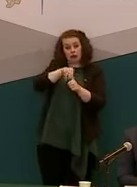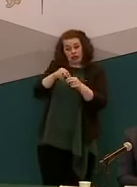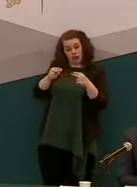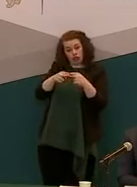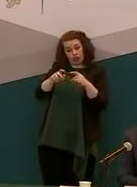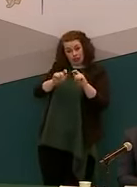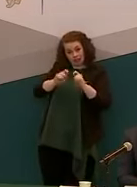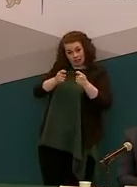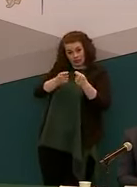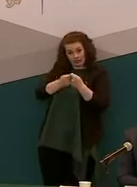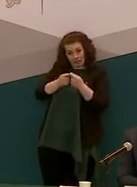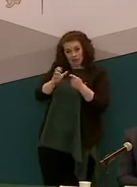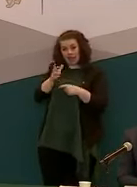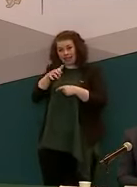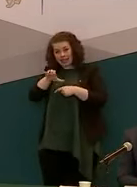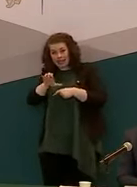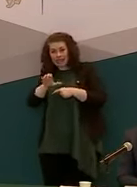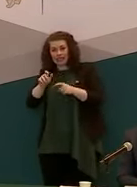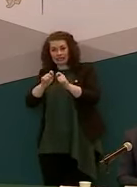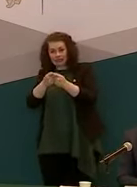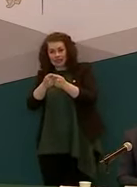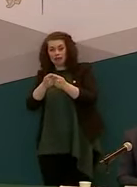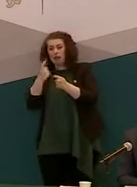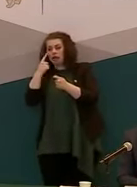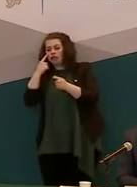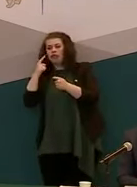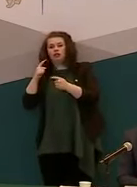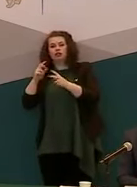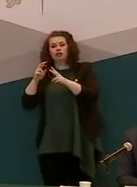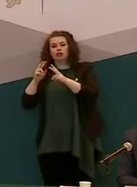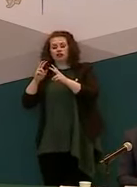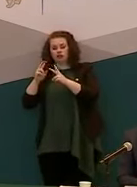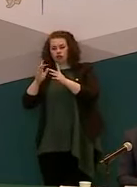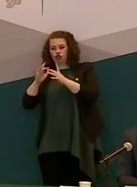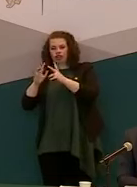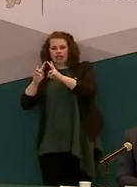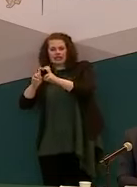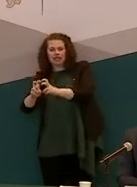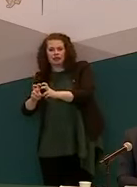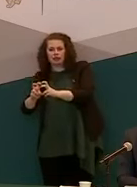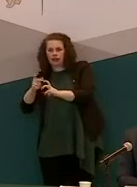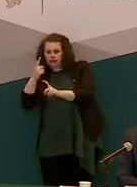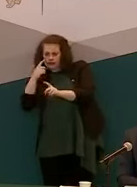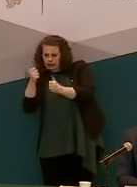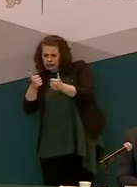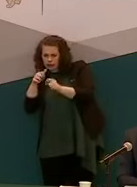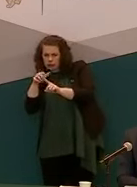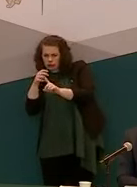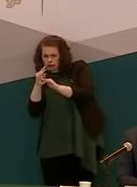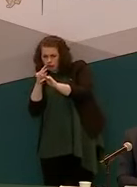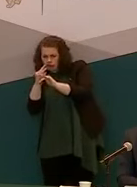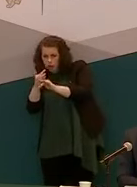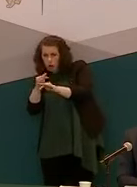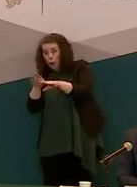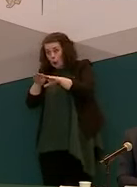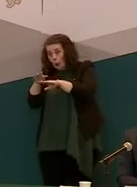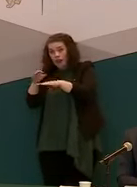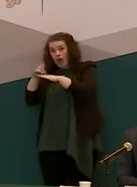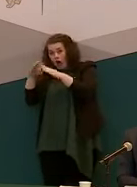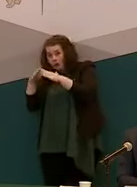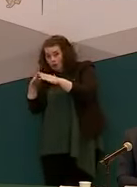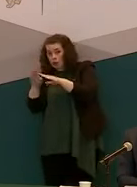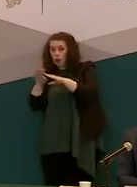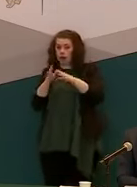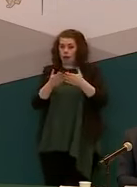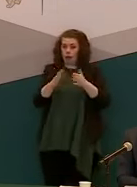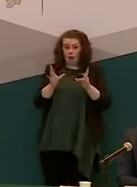from, if I could name one other person, Tracy Quigley, the ADON there in St Fintan's, with the local acute hospital, with public health, is